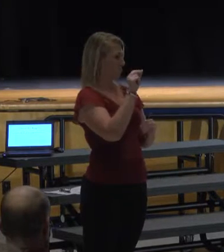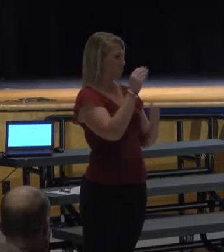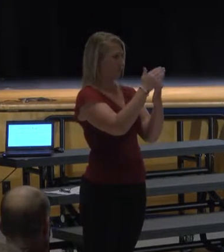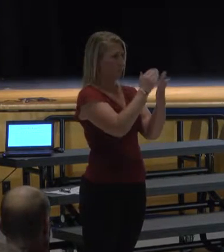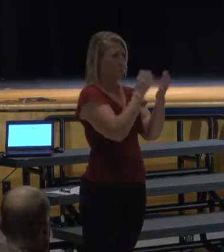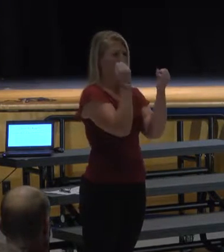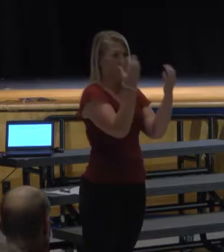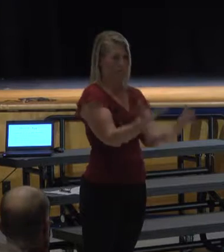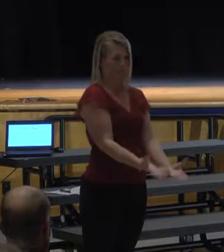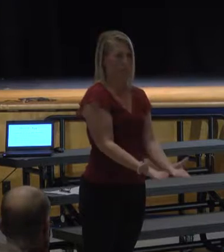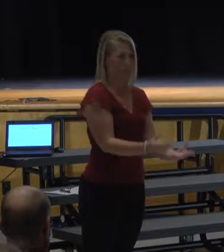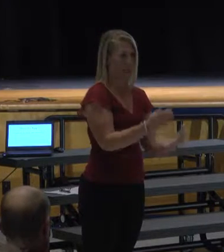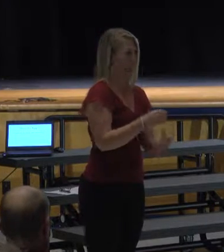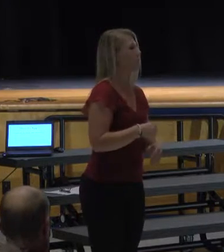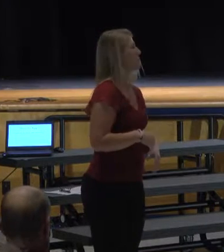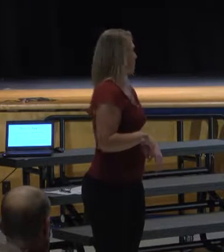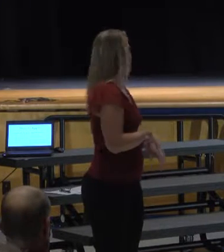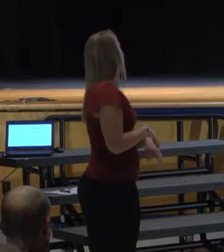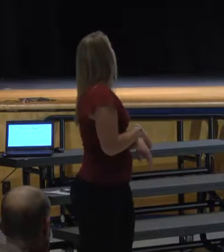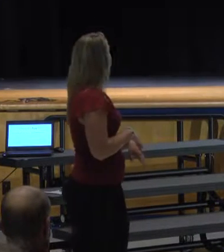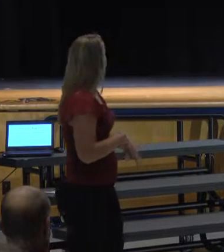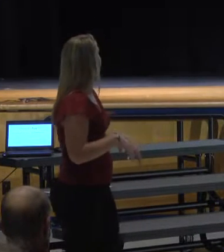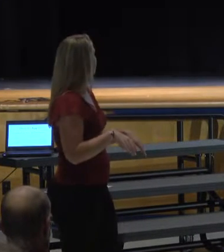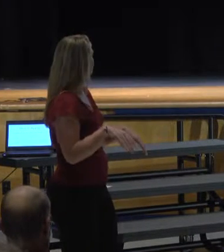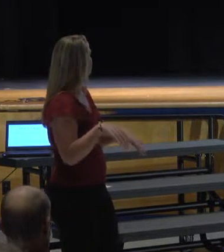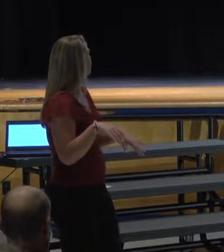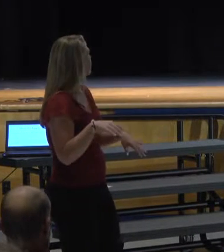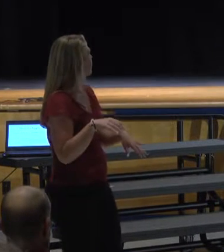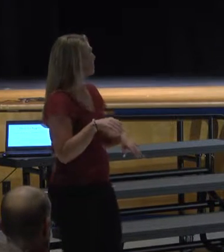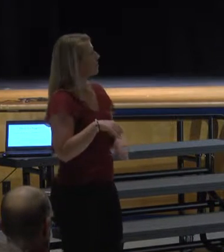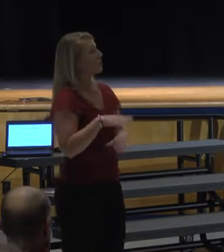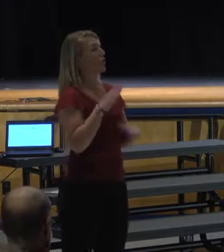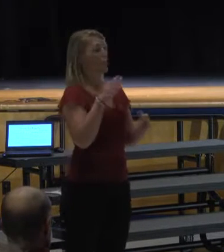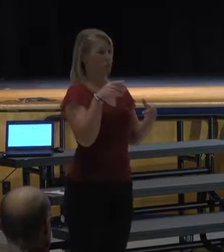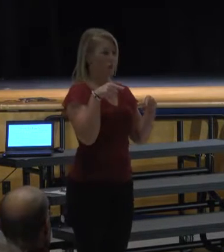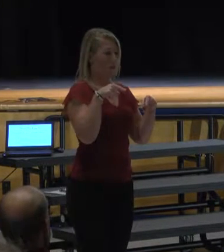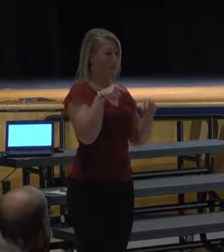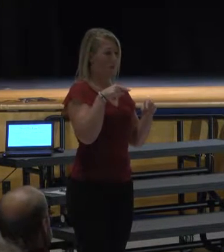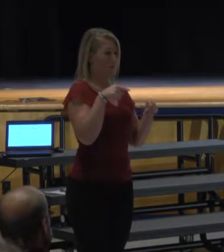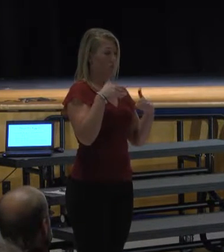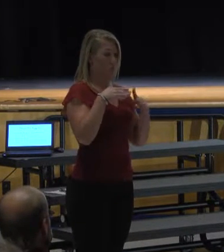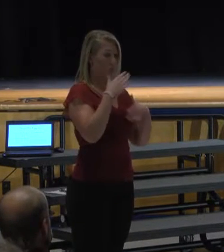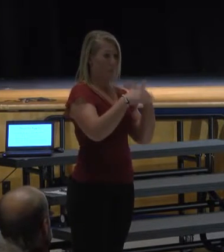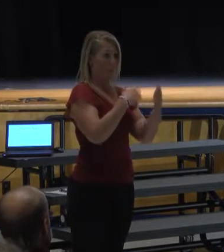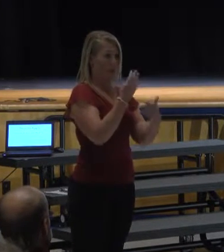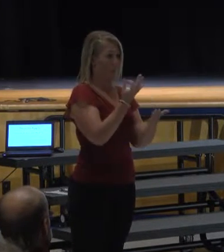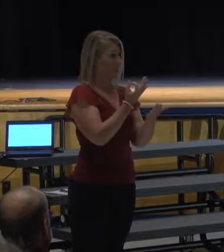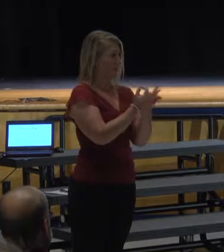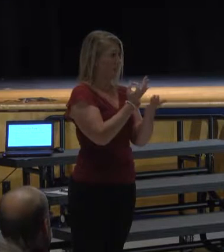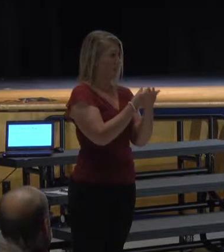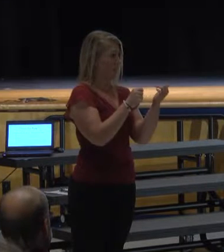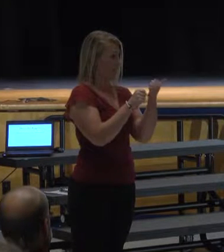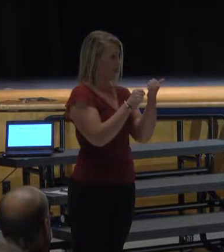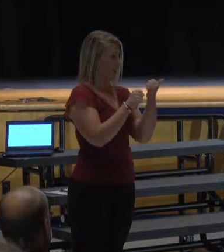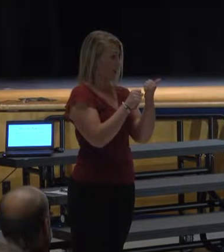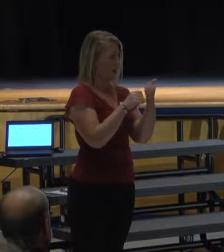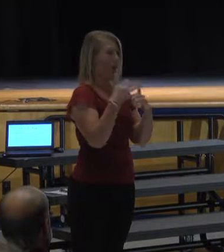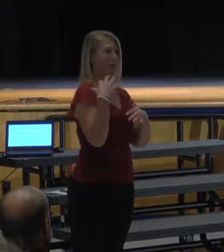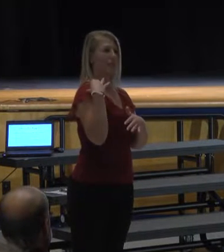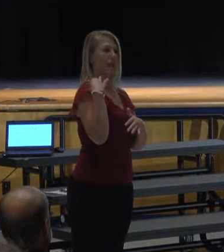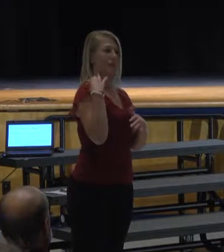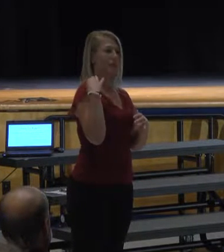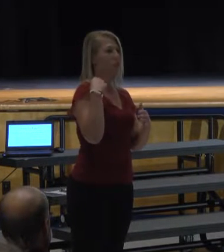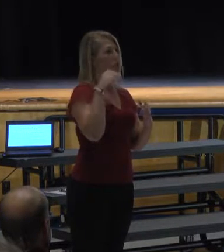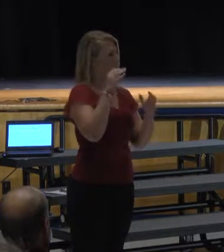It's a free site, okay? And anywhere in financial aid, as you're going through the process, financial aid applications are designed to be